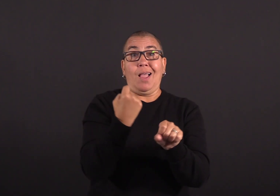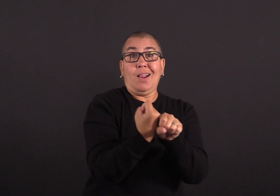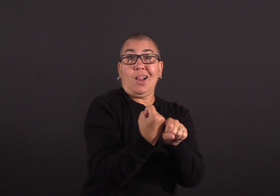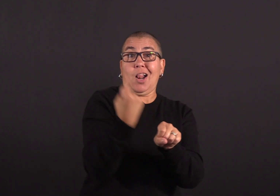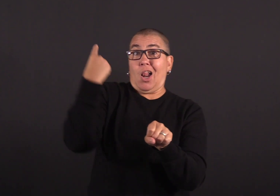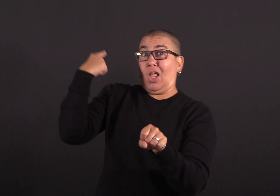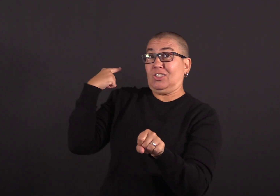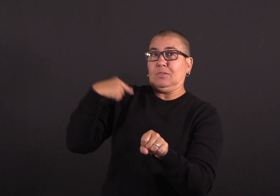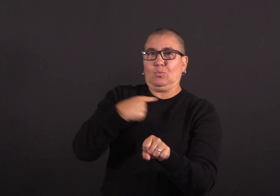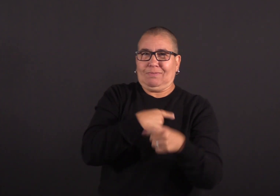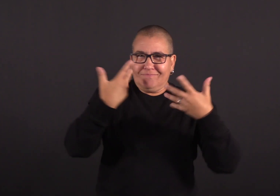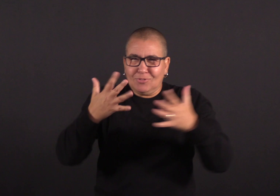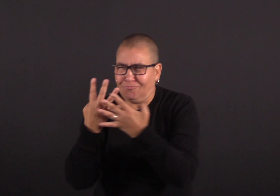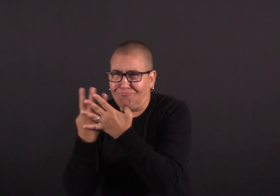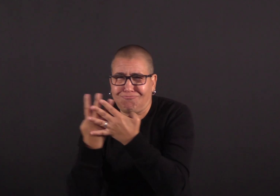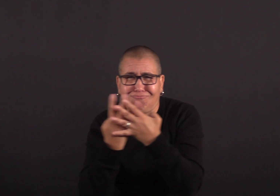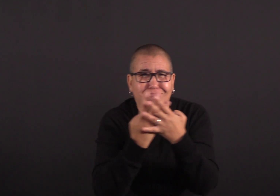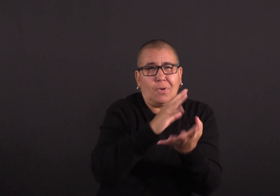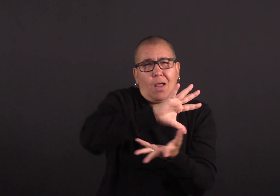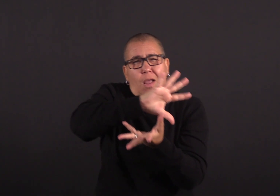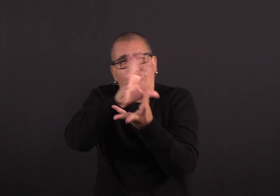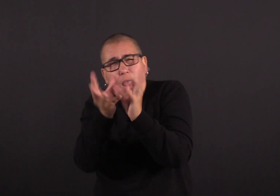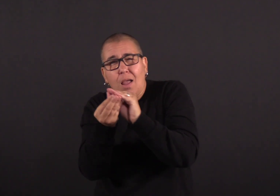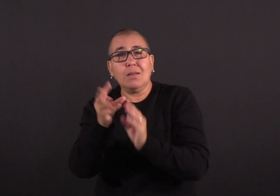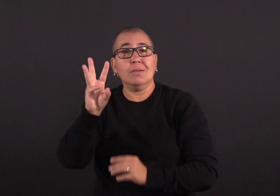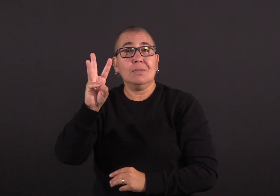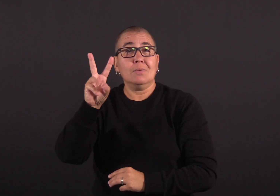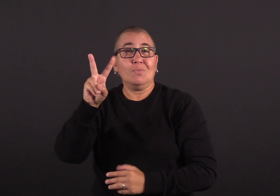out. Last year, the lab screened more than